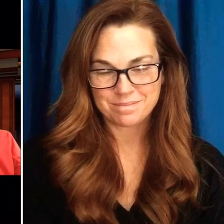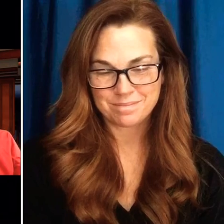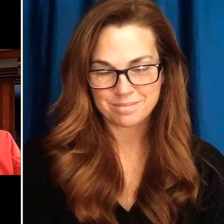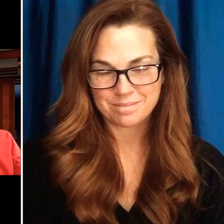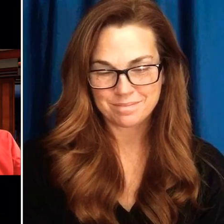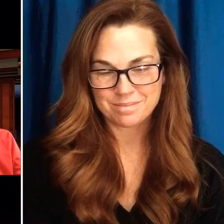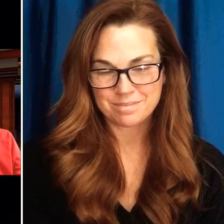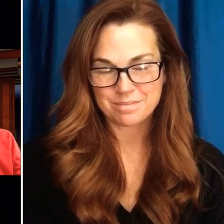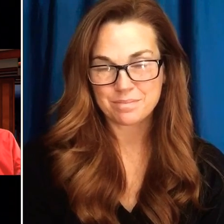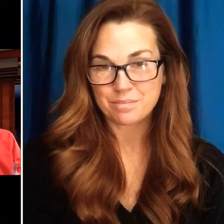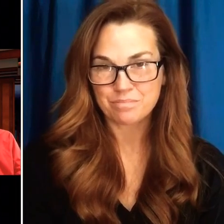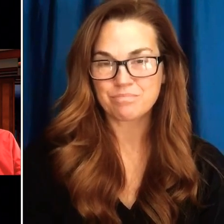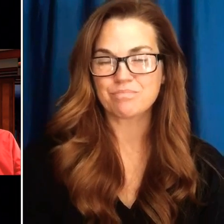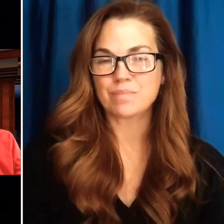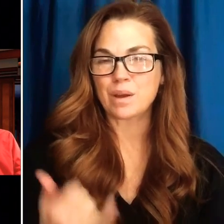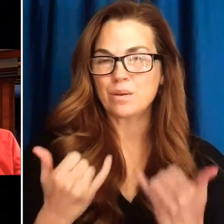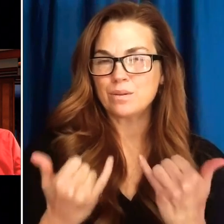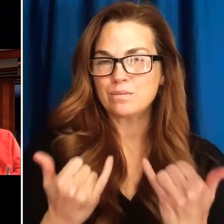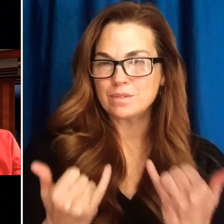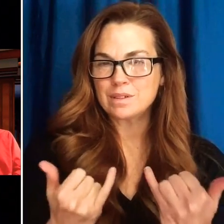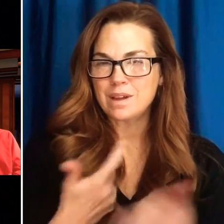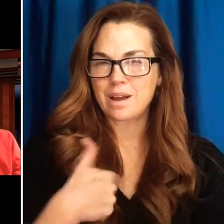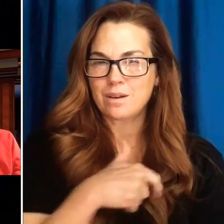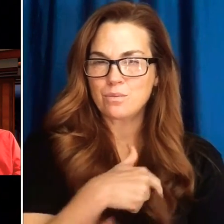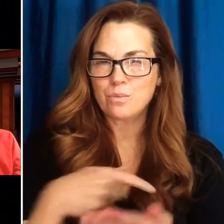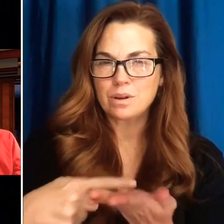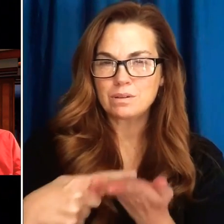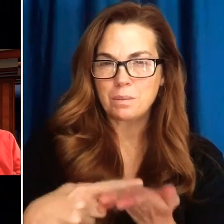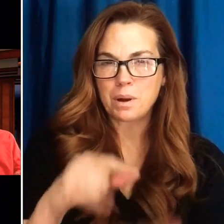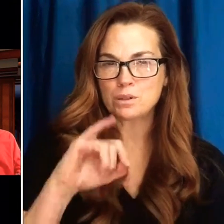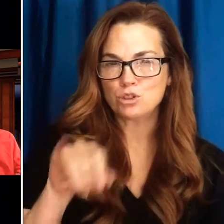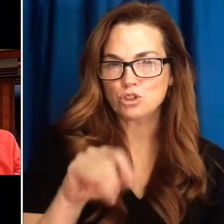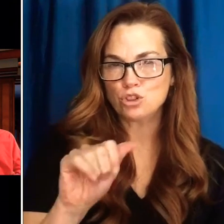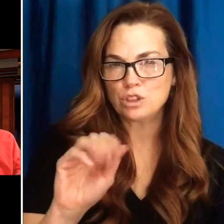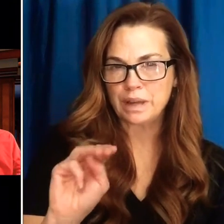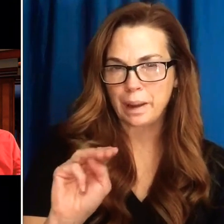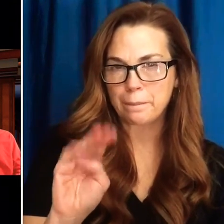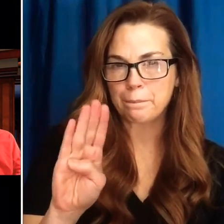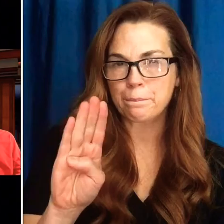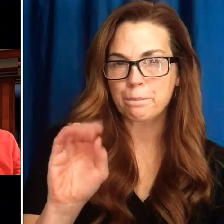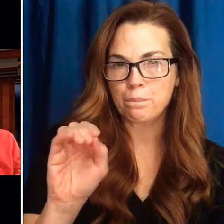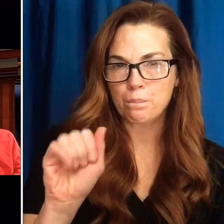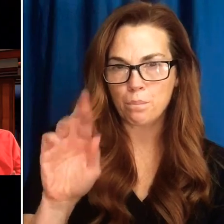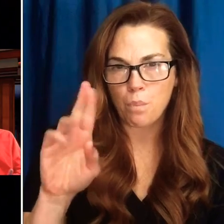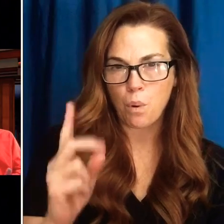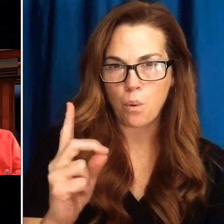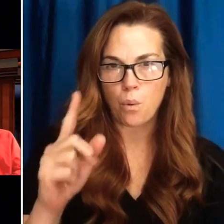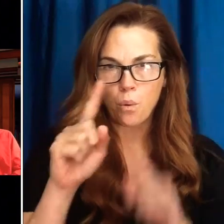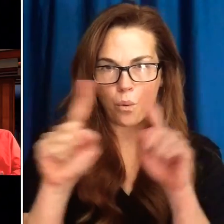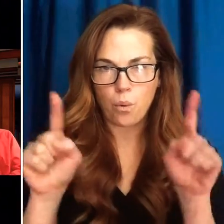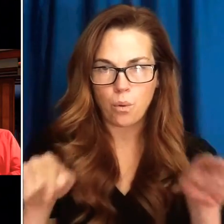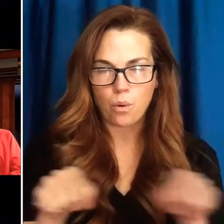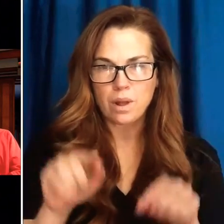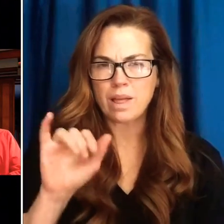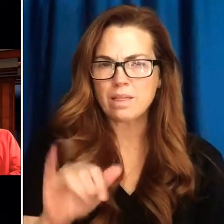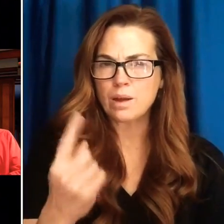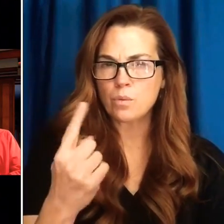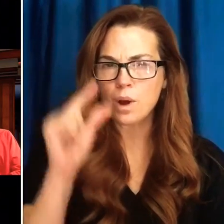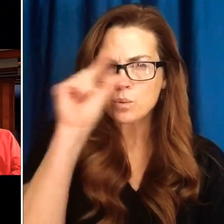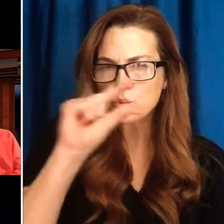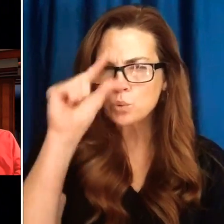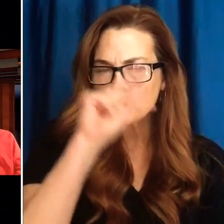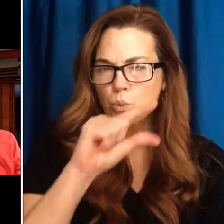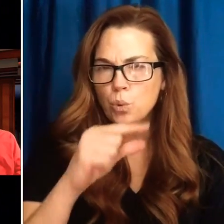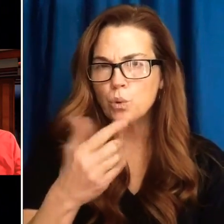In today's episode, we're going to talk about Jamboard. Now, if you don't know what Jamboard is, it's one of Google's newest products. It is a physical digital